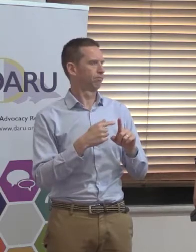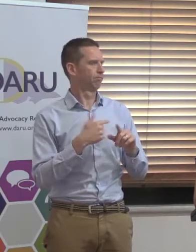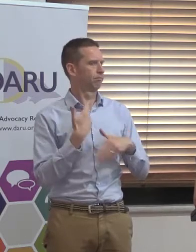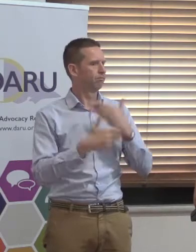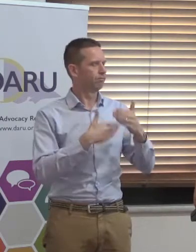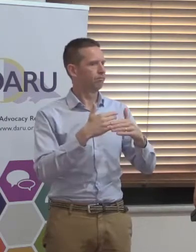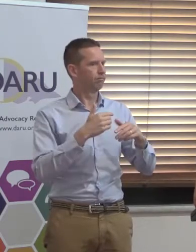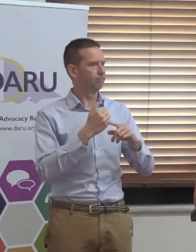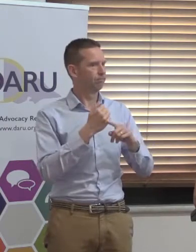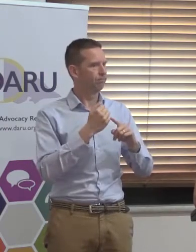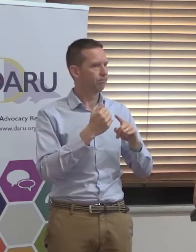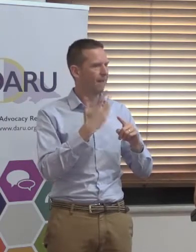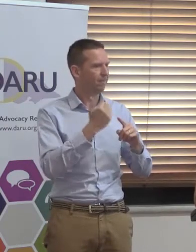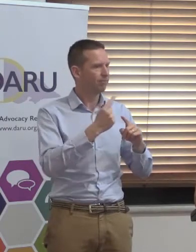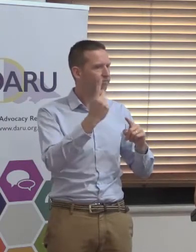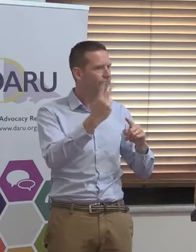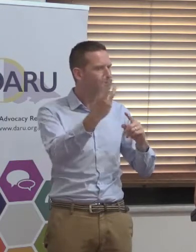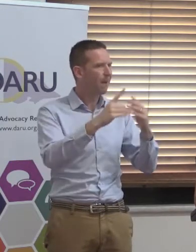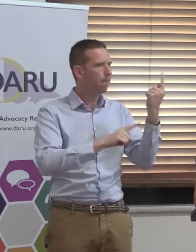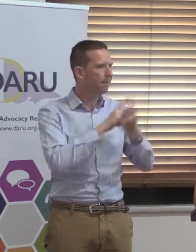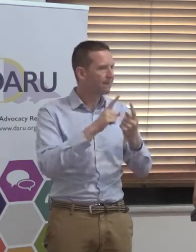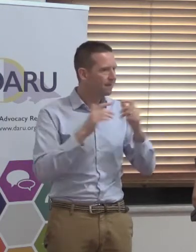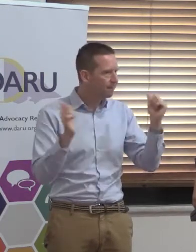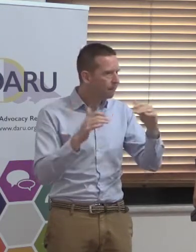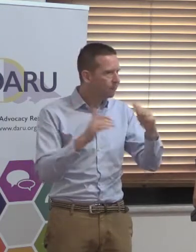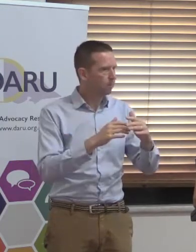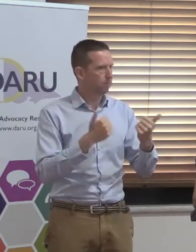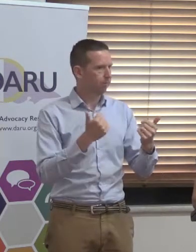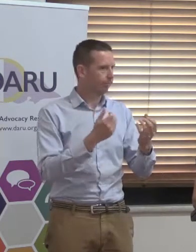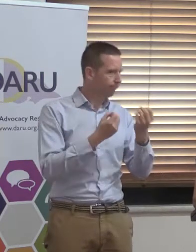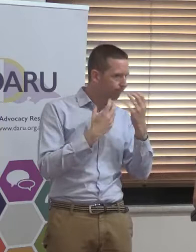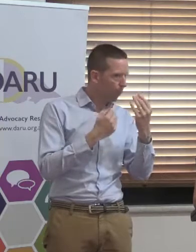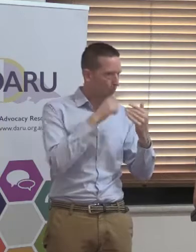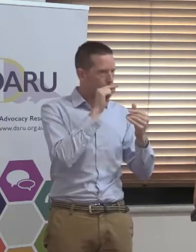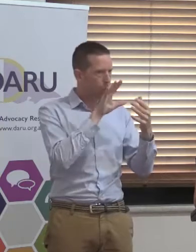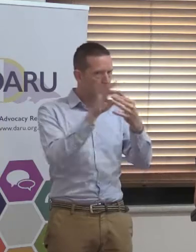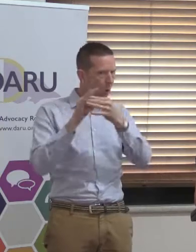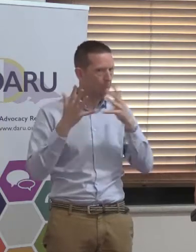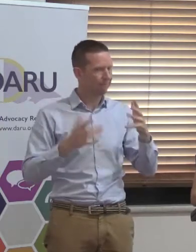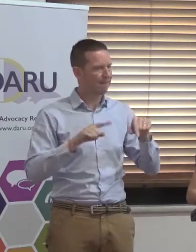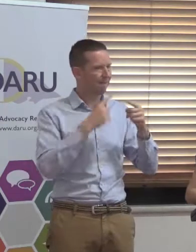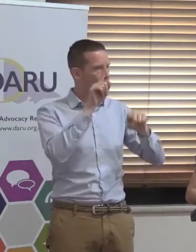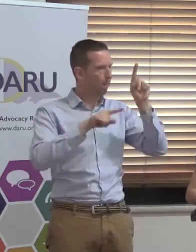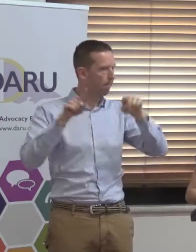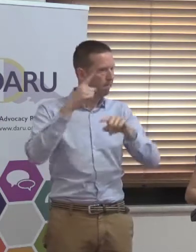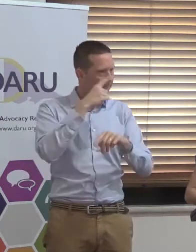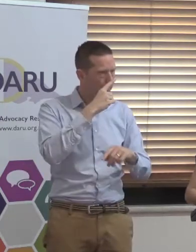series of meetings, a lot of great guidance. We were able to connect with a lot of different people,